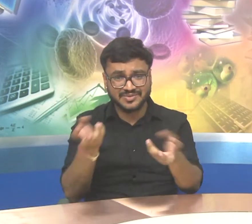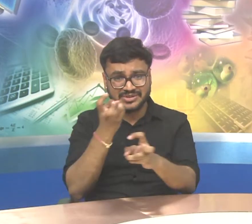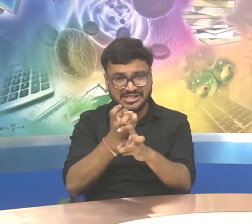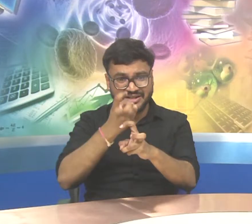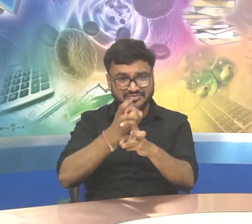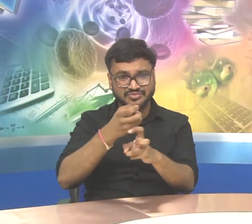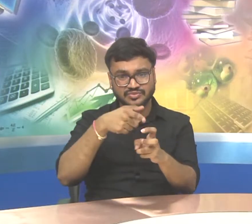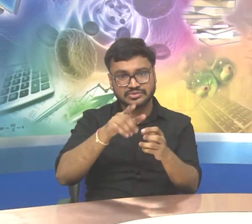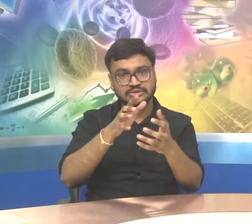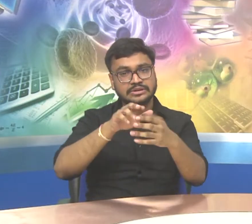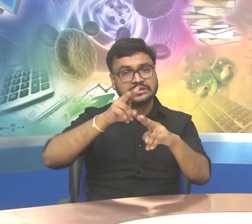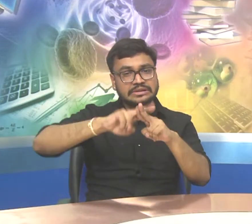lived.